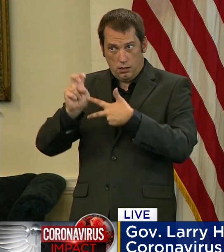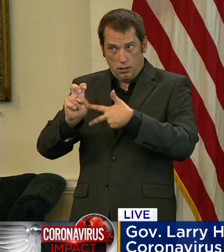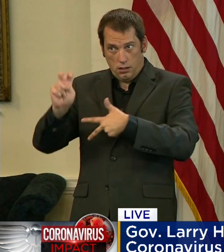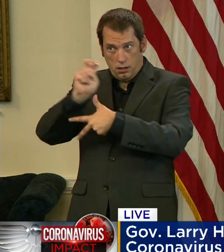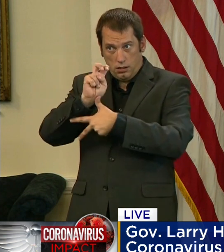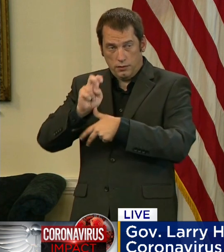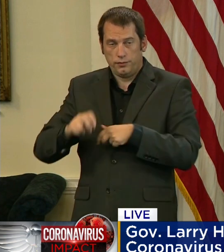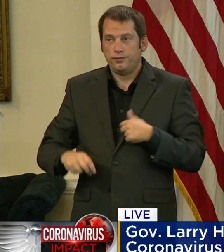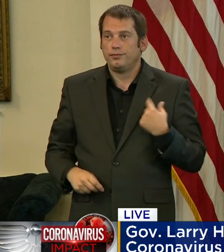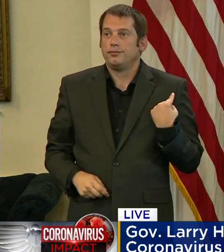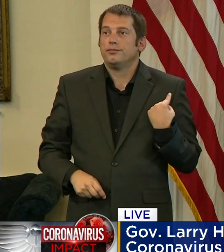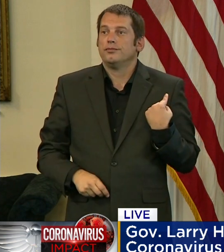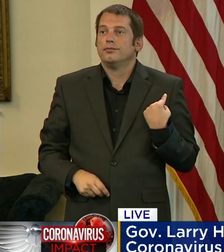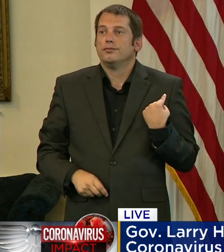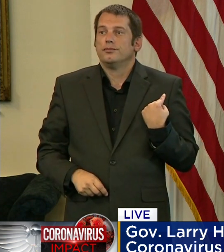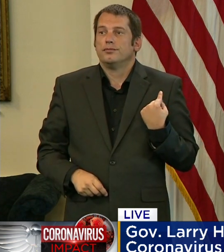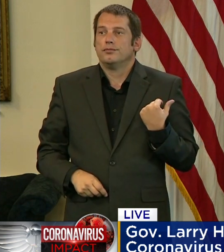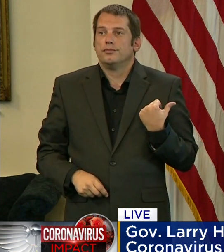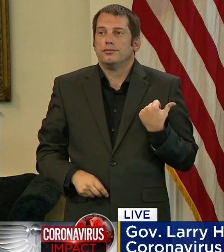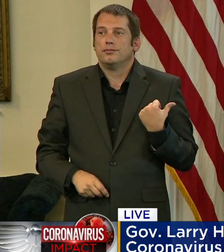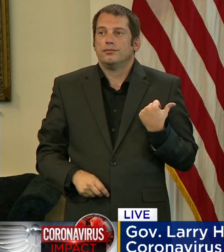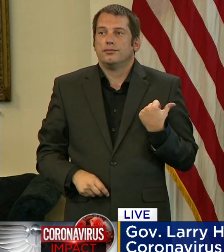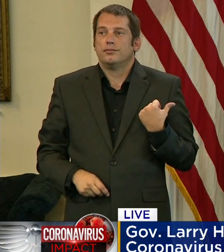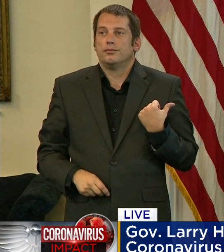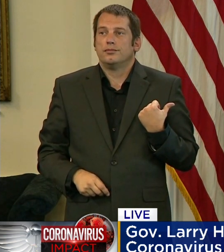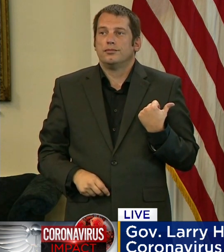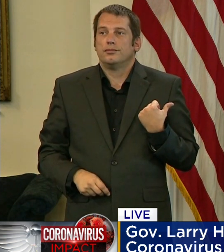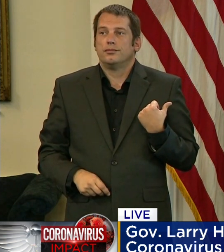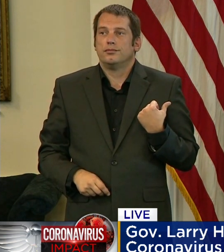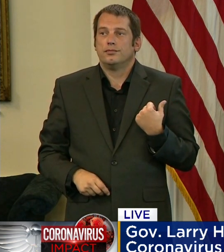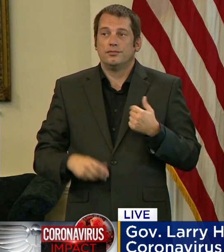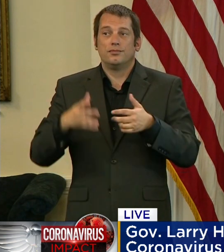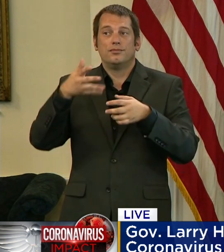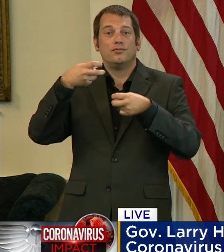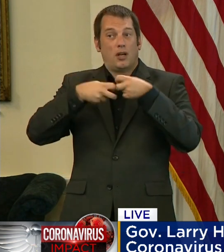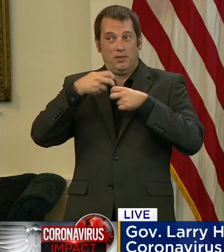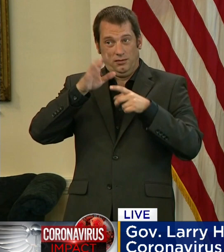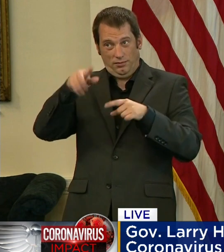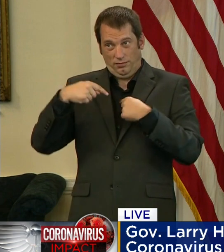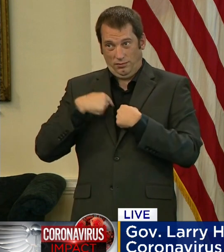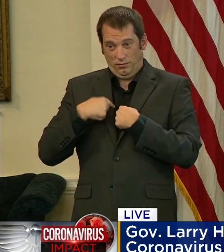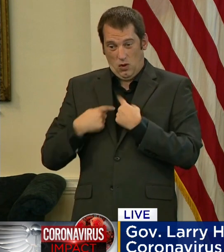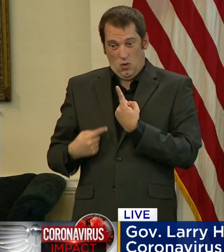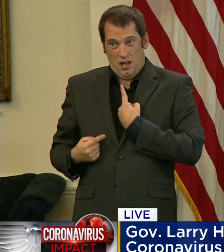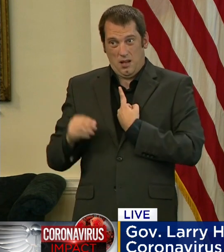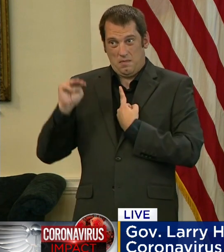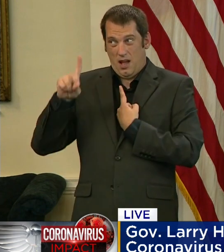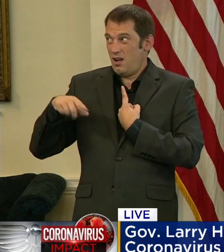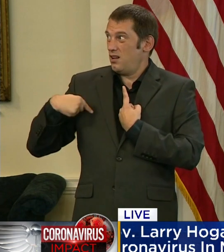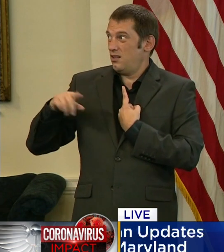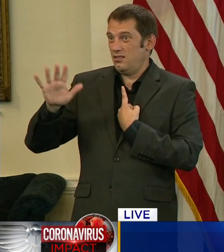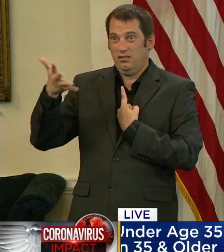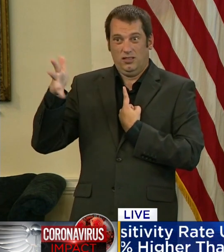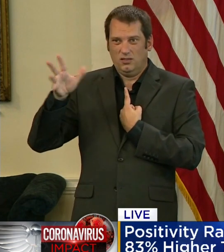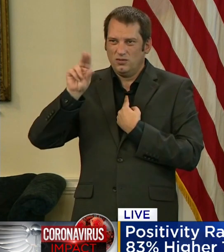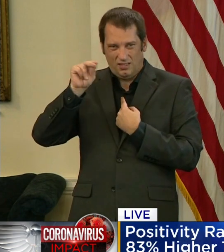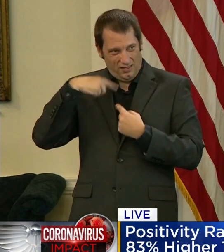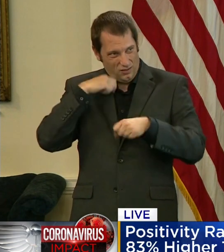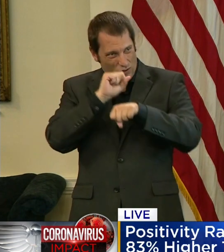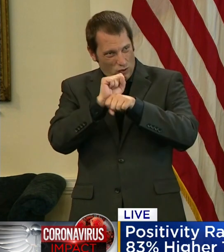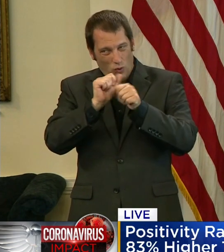America, and in my discussions with the other governors and with the White House, it's come up repeatedly. A number of other